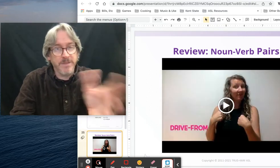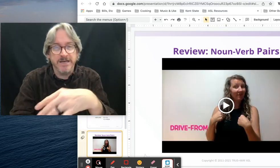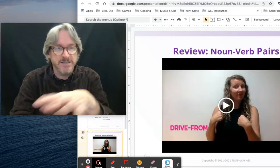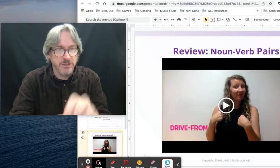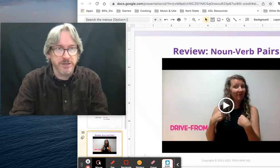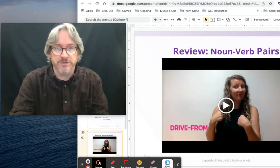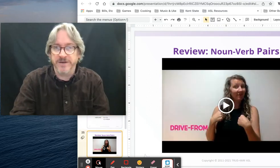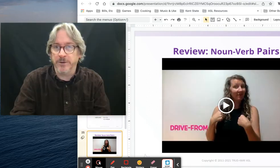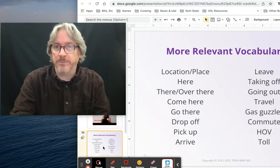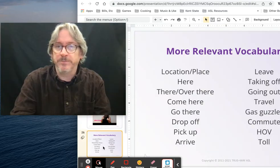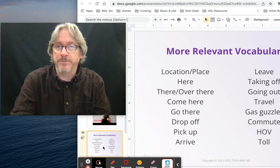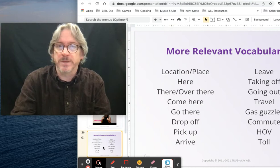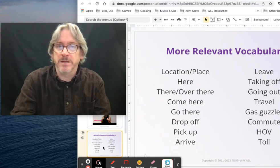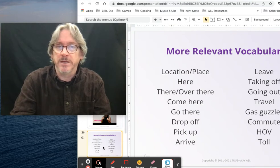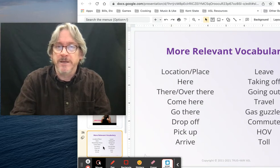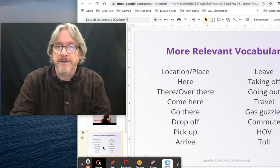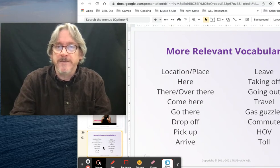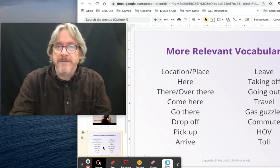And again, take a look at her video.